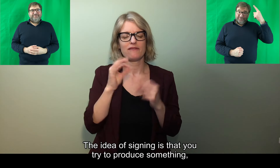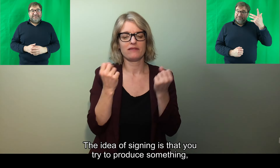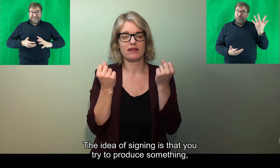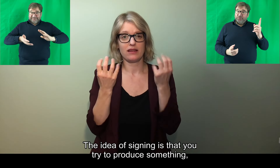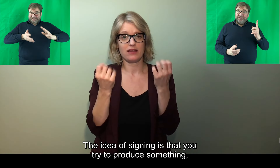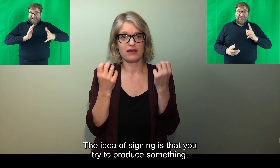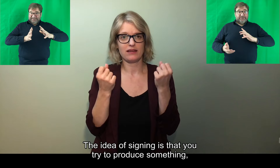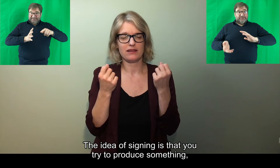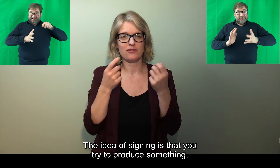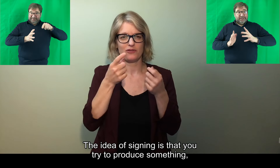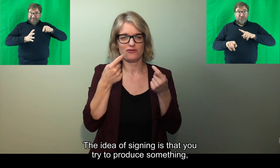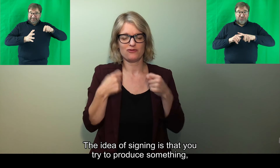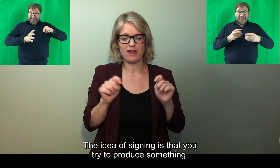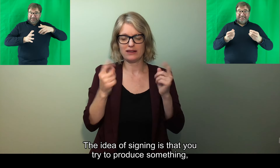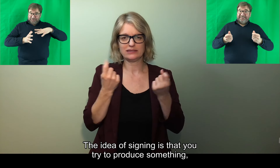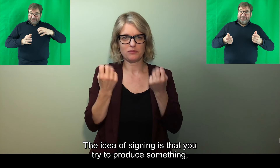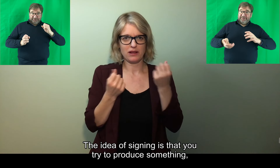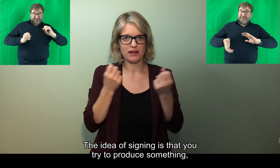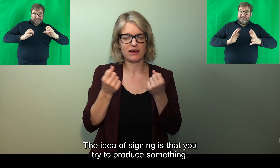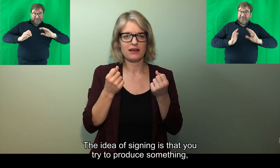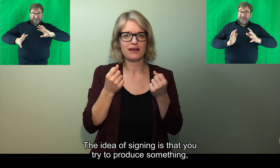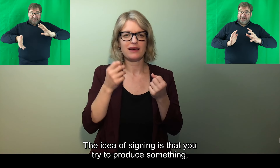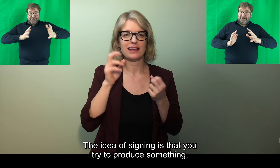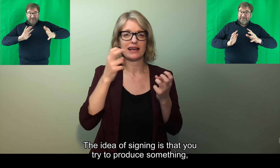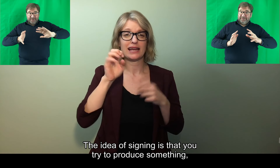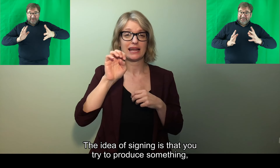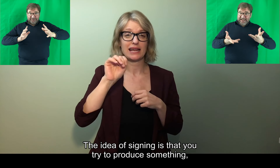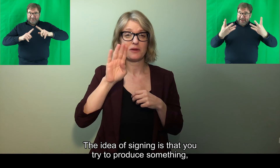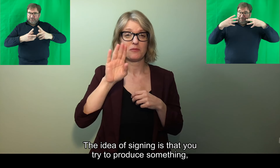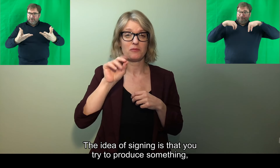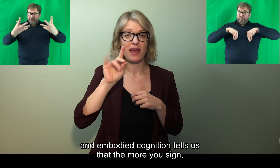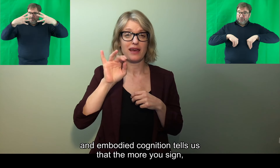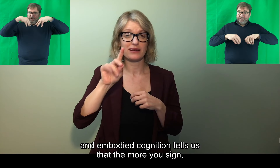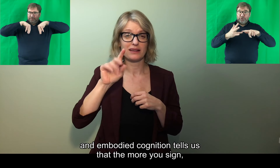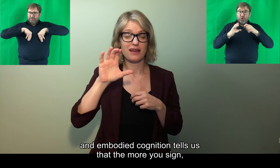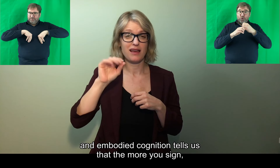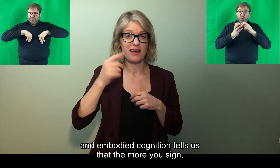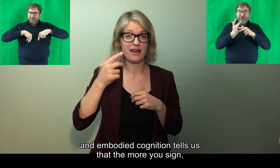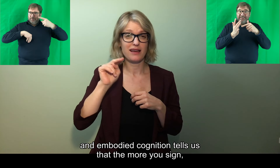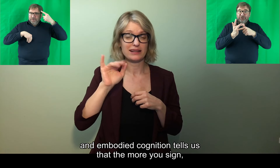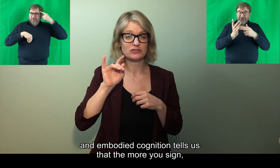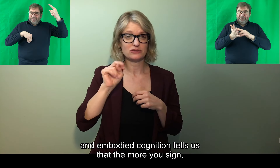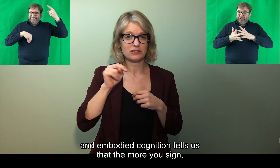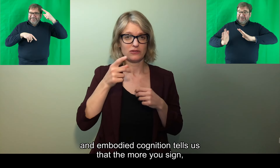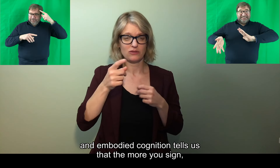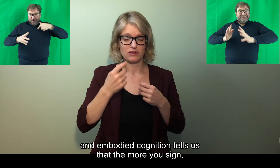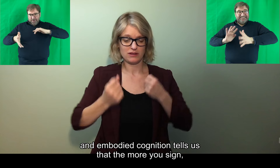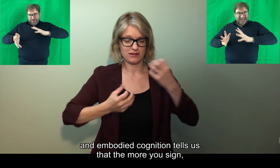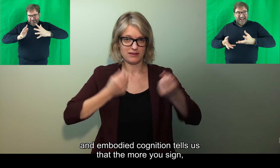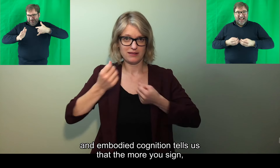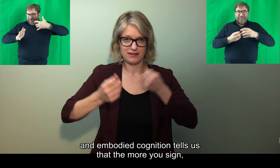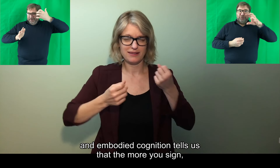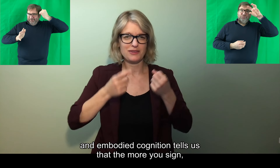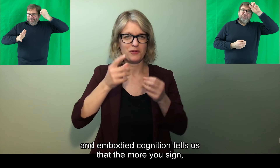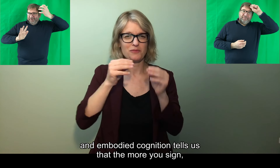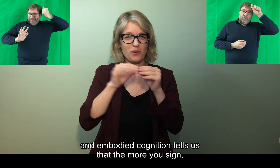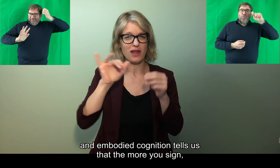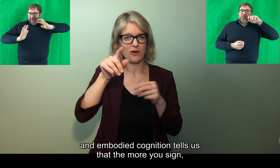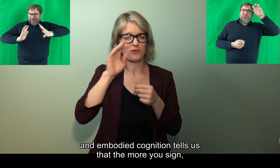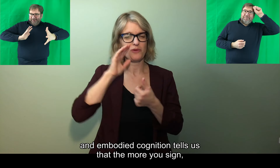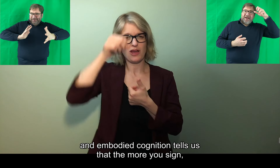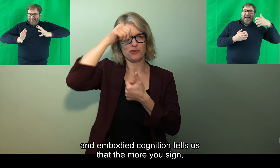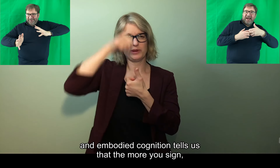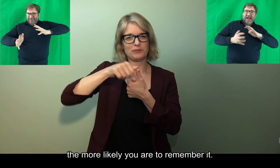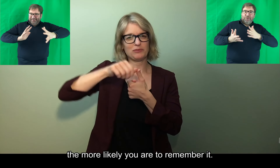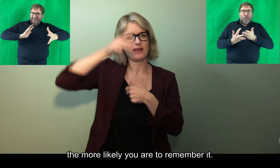The idea of signing is that you try to produce something, and embodied cognition tells us that the more